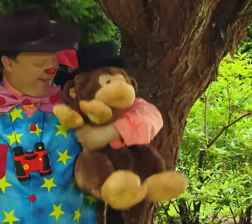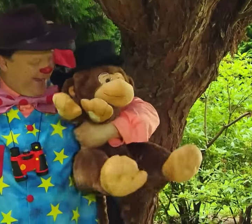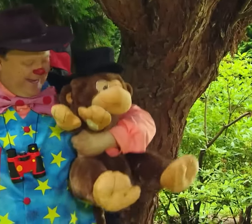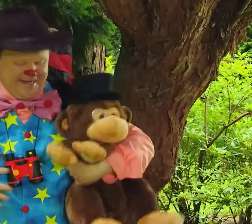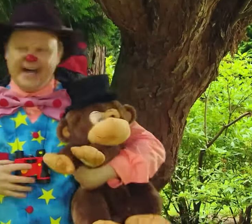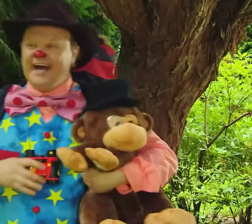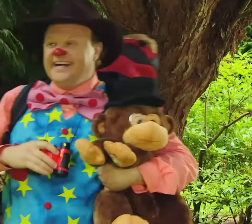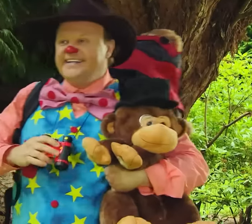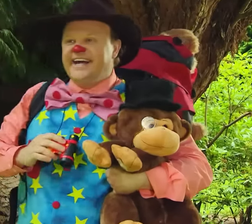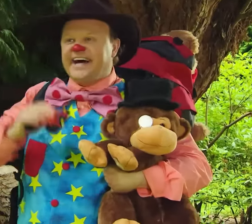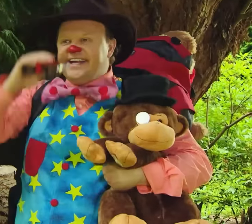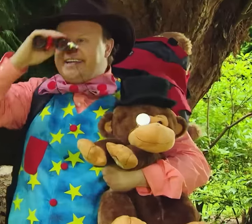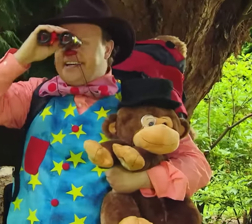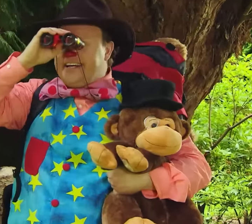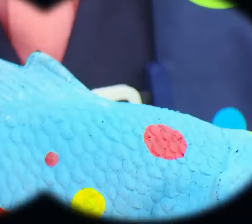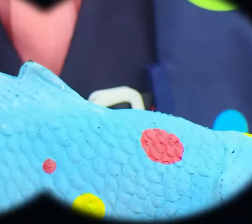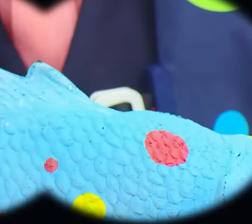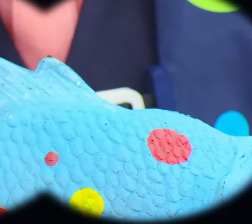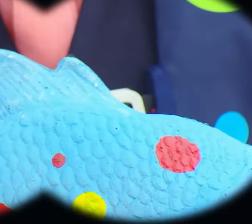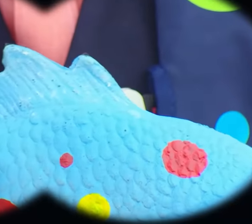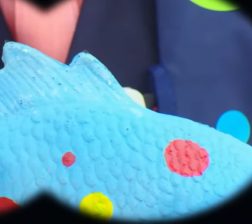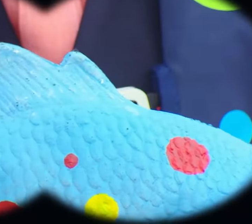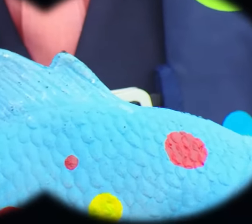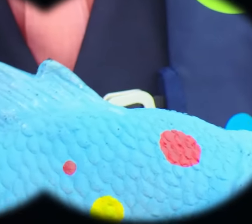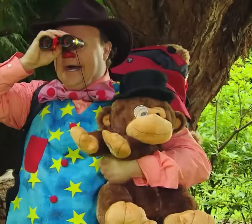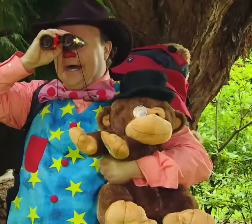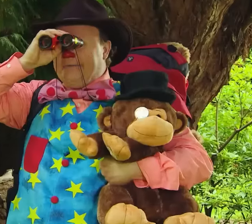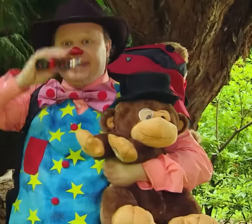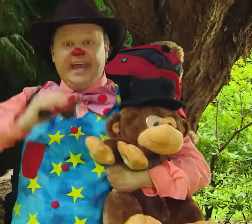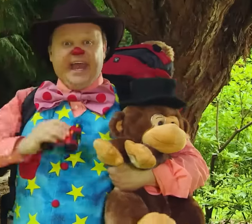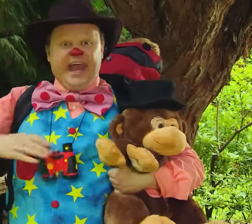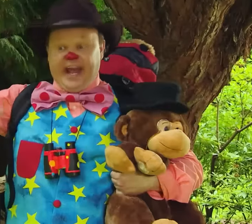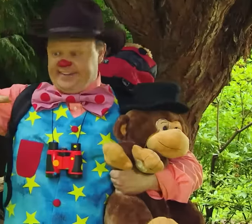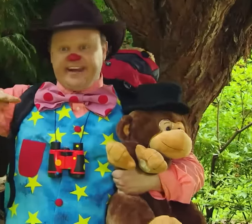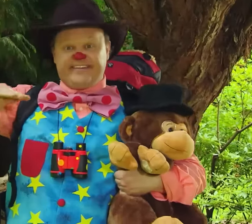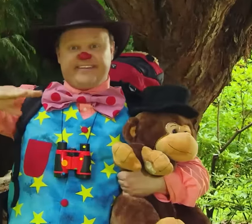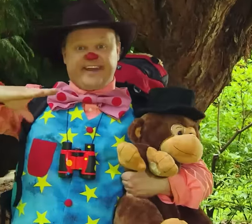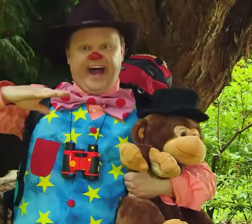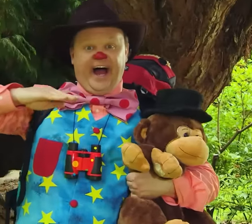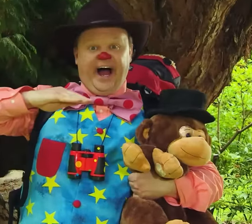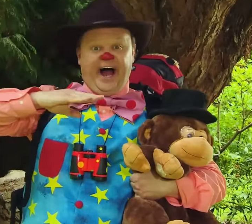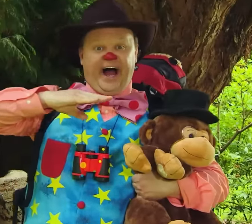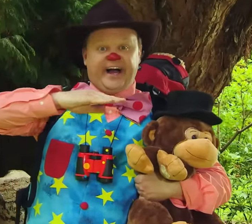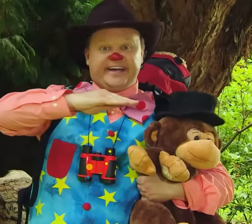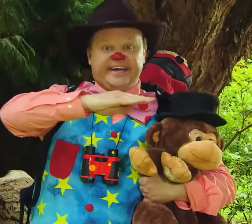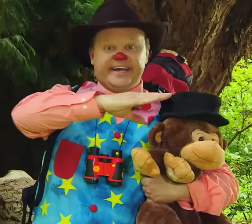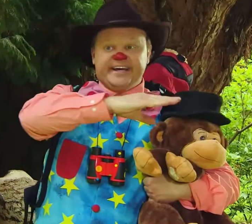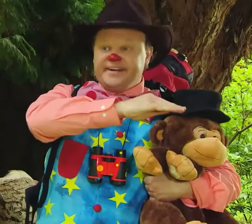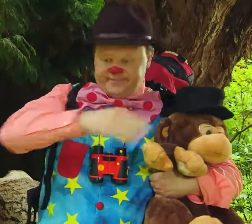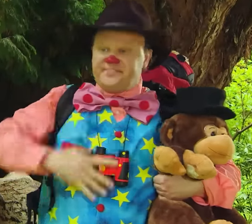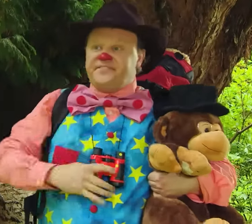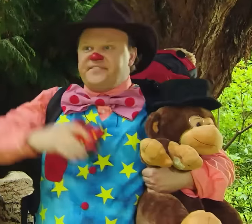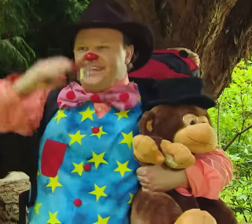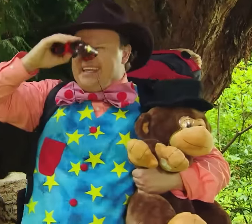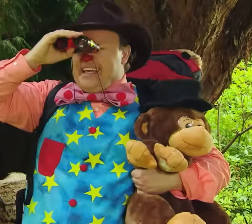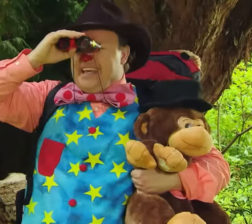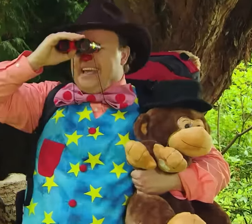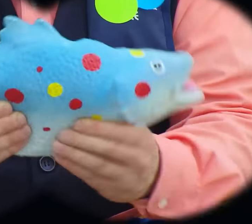Right. It's a shark. shark. Silly Mr. Tumble,